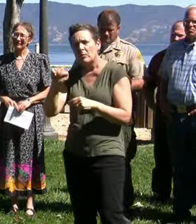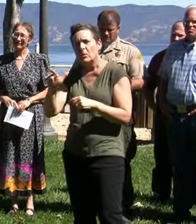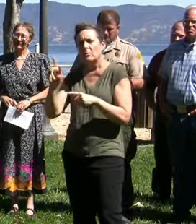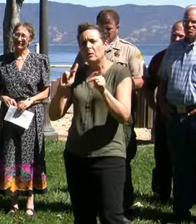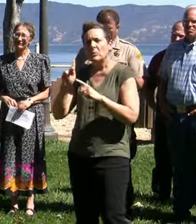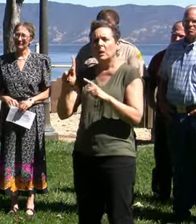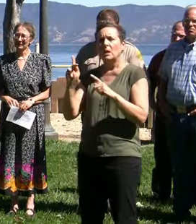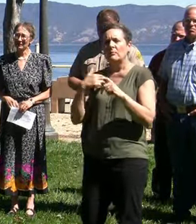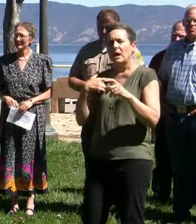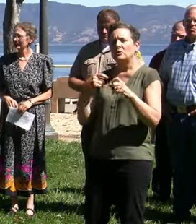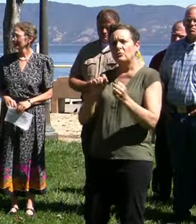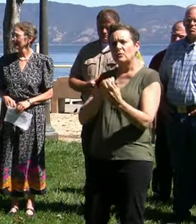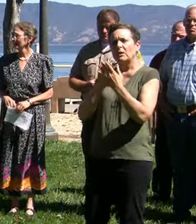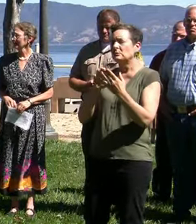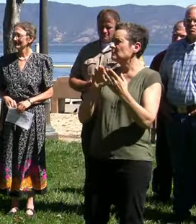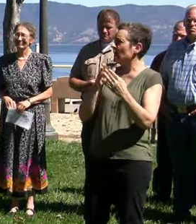fire?